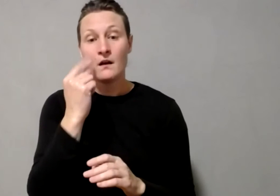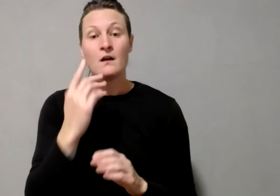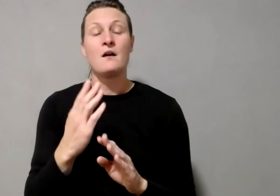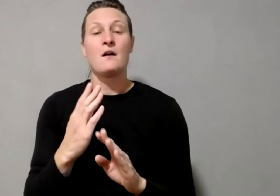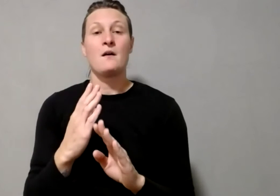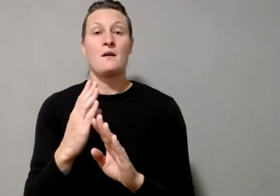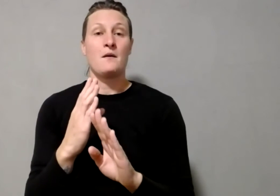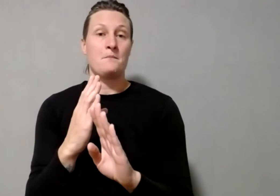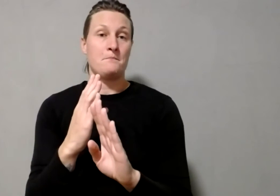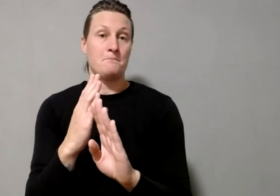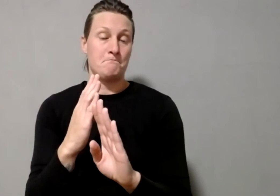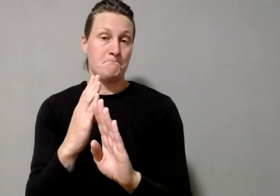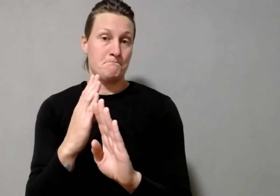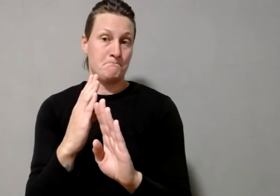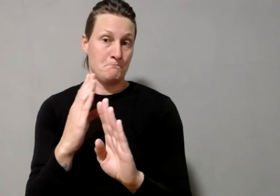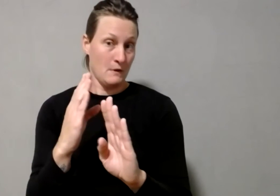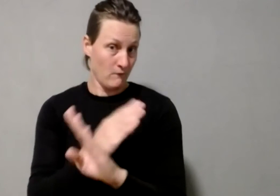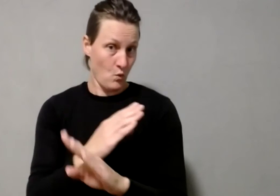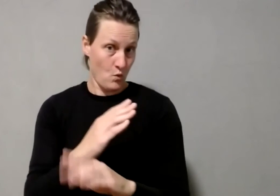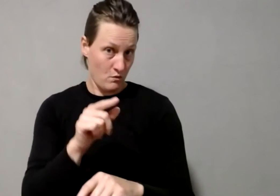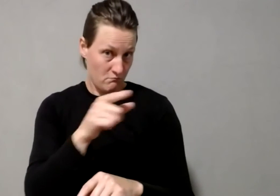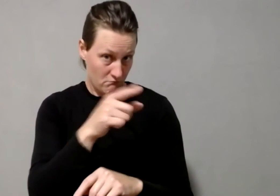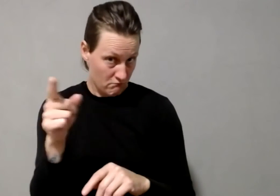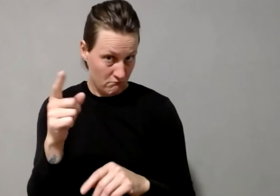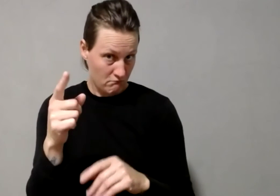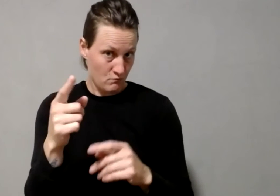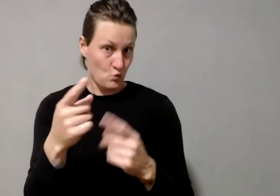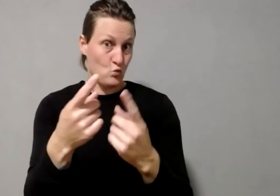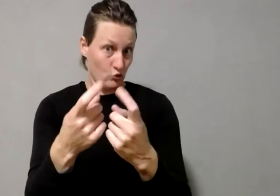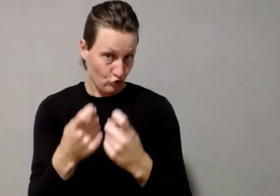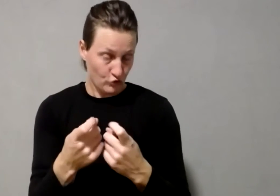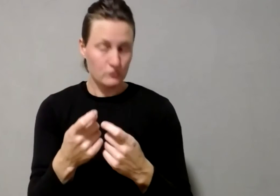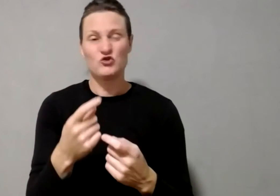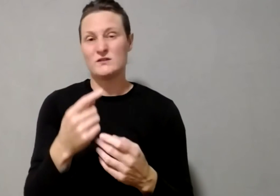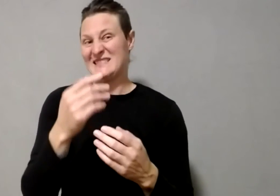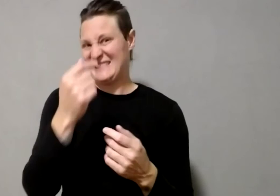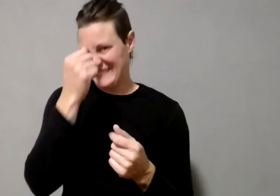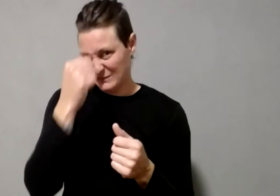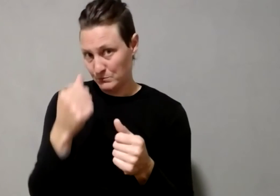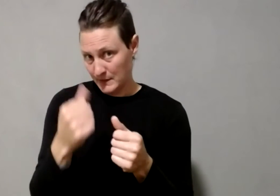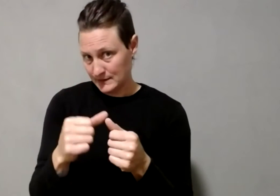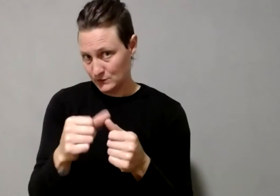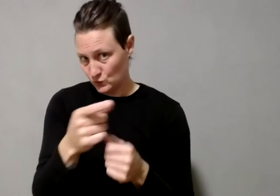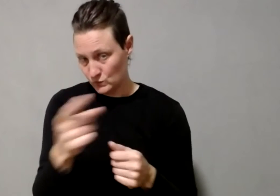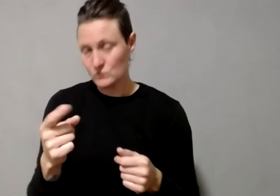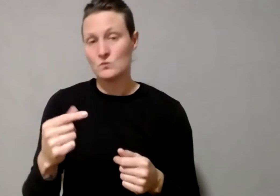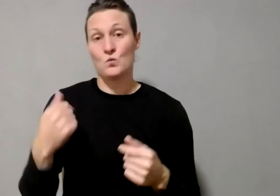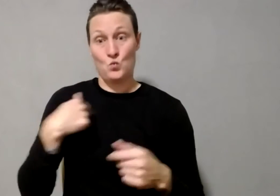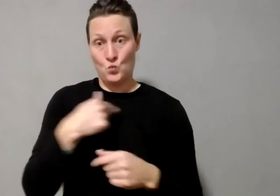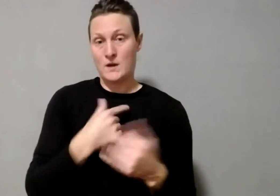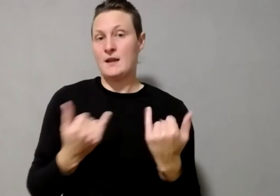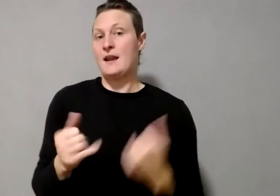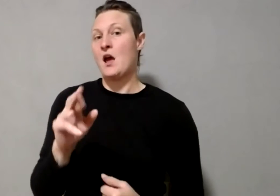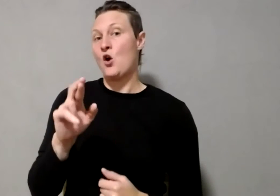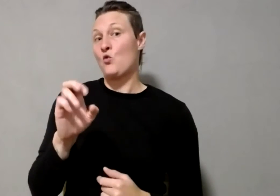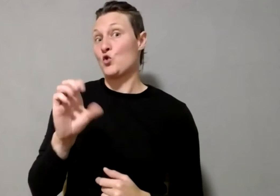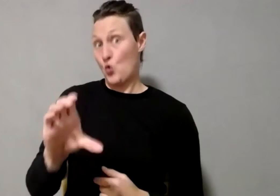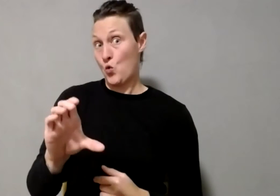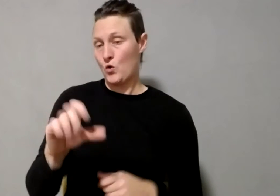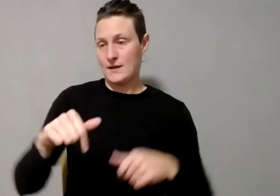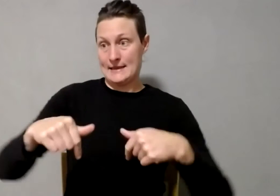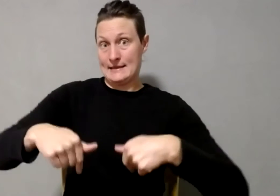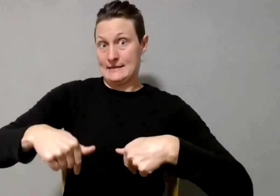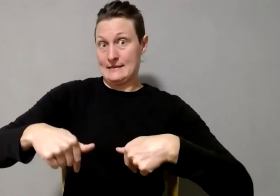state your questions or whatever. I just want to remind folks again that we are recording, and if you don't want to have your face or